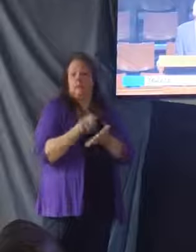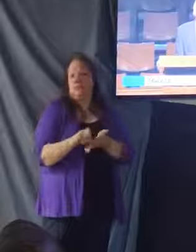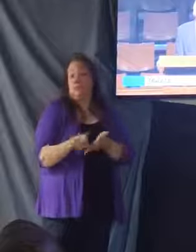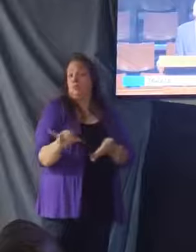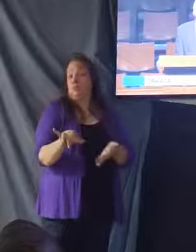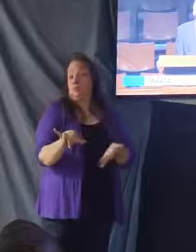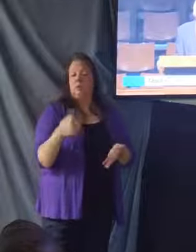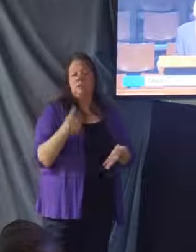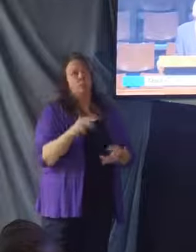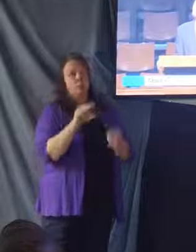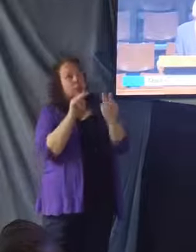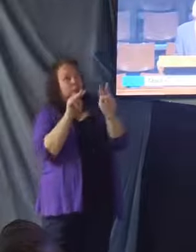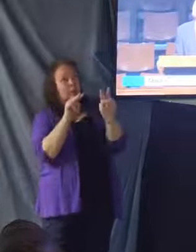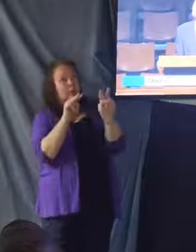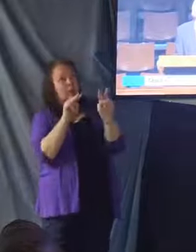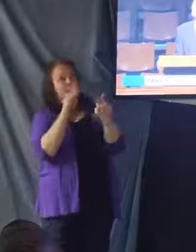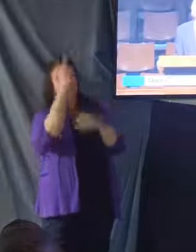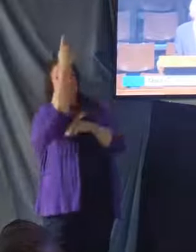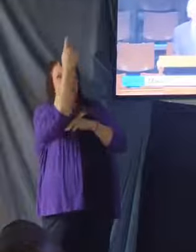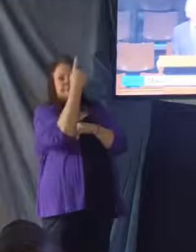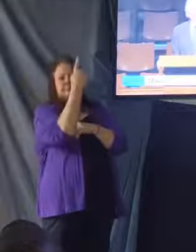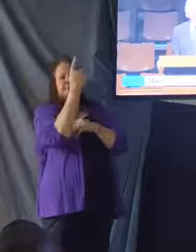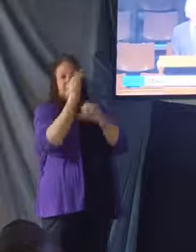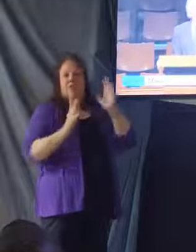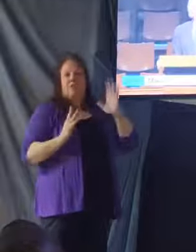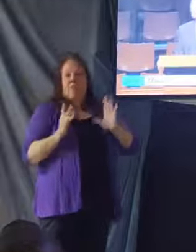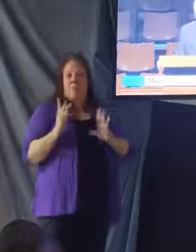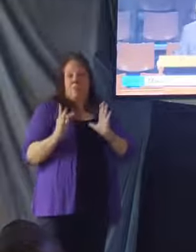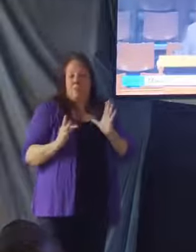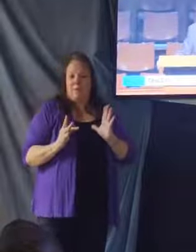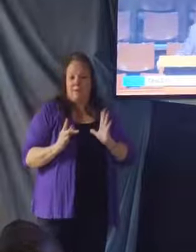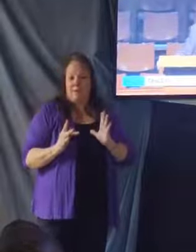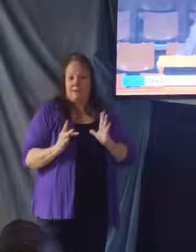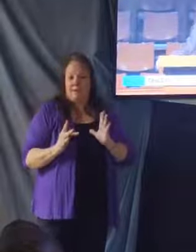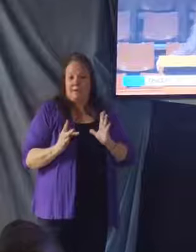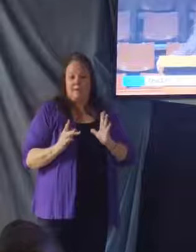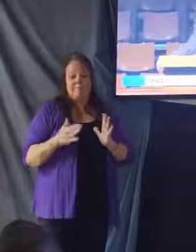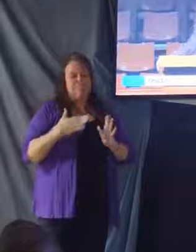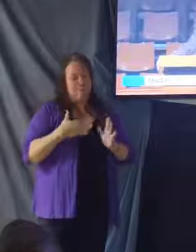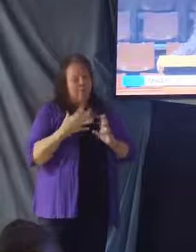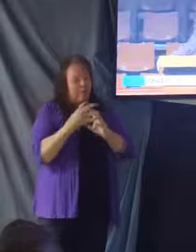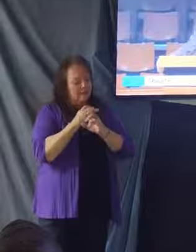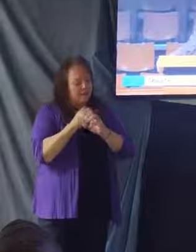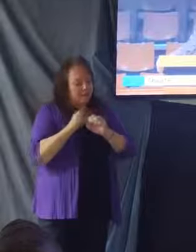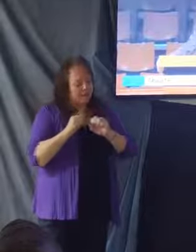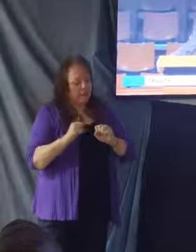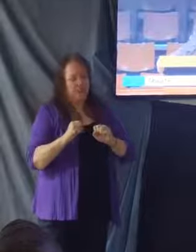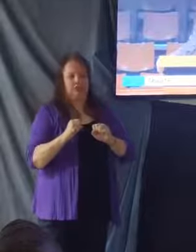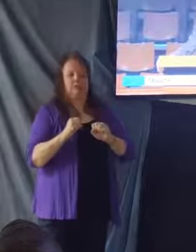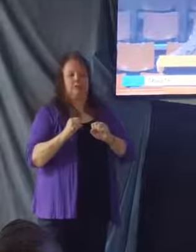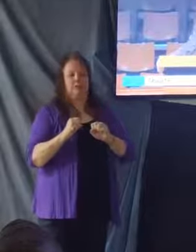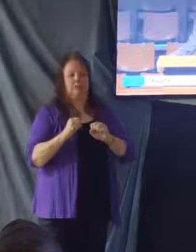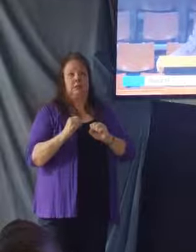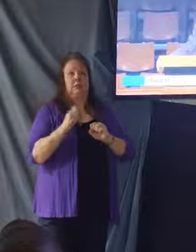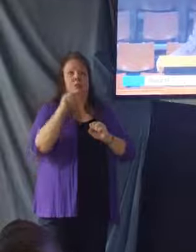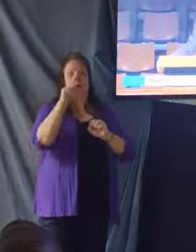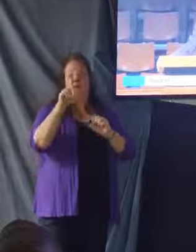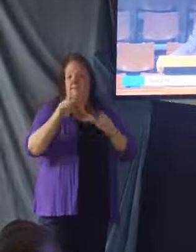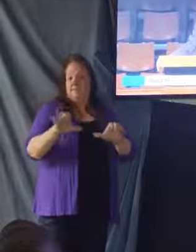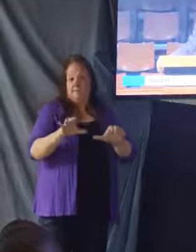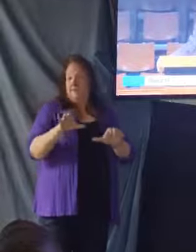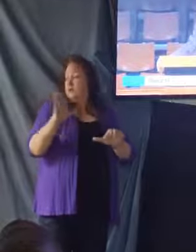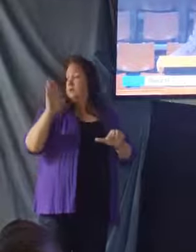So we're looking for the appearing of the glory. We based our salvation on what he did for